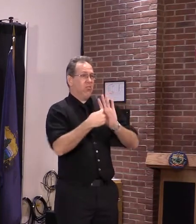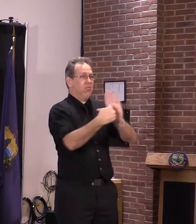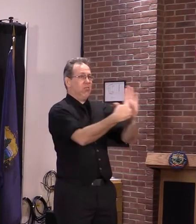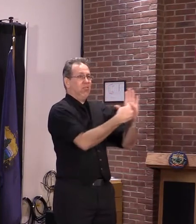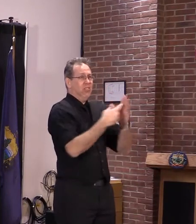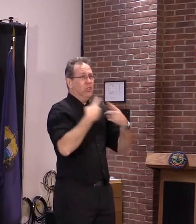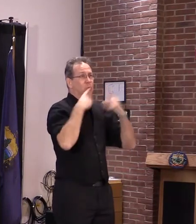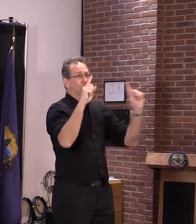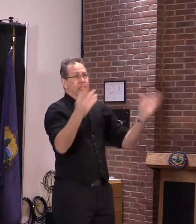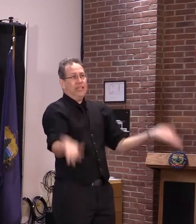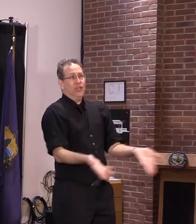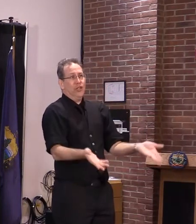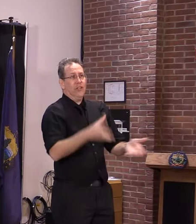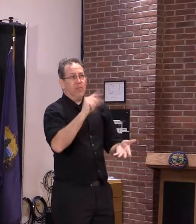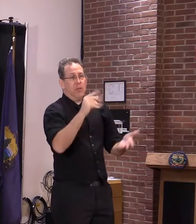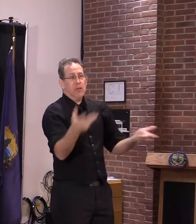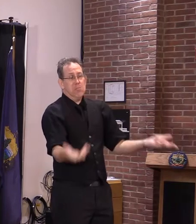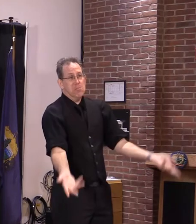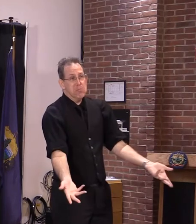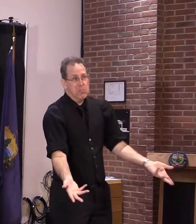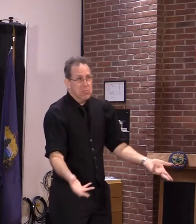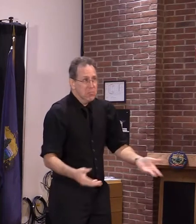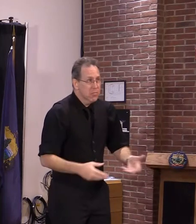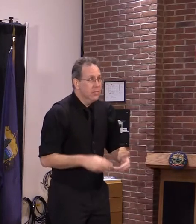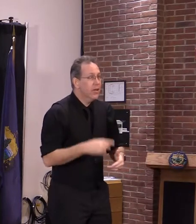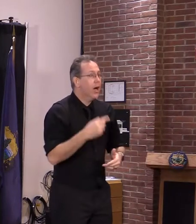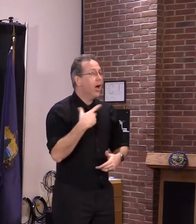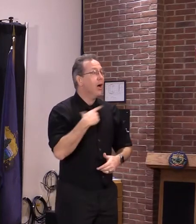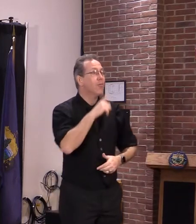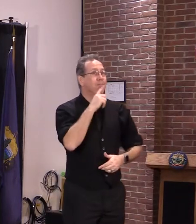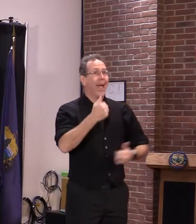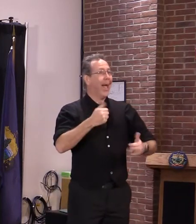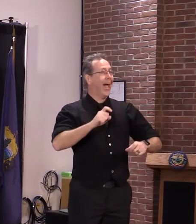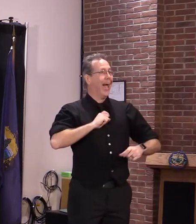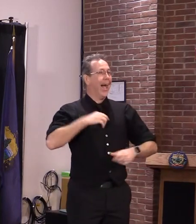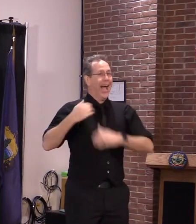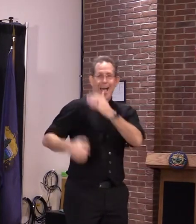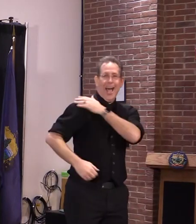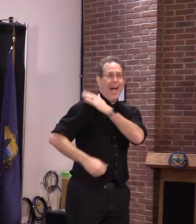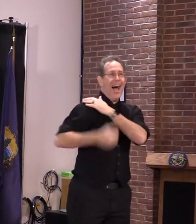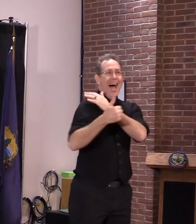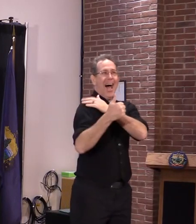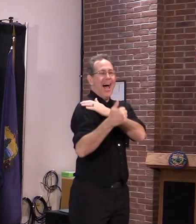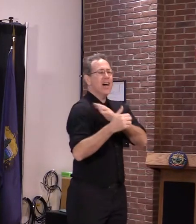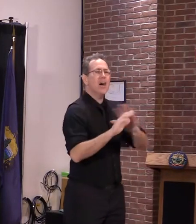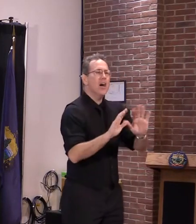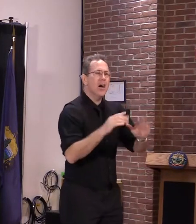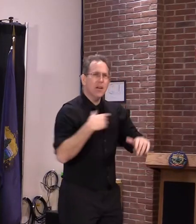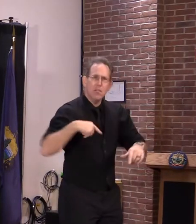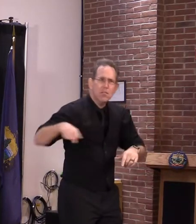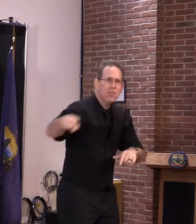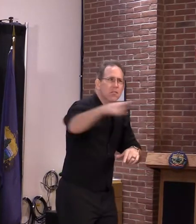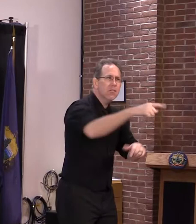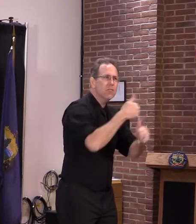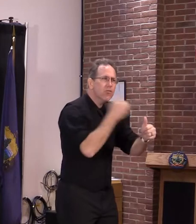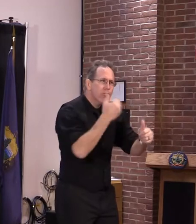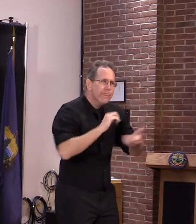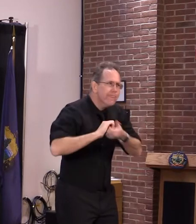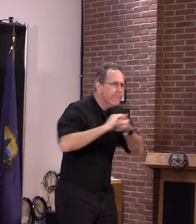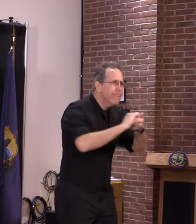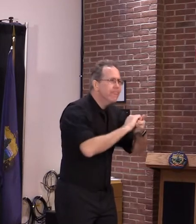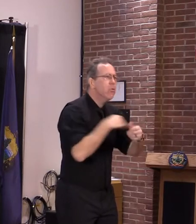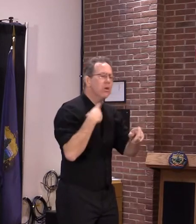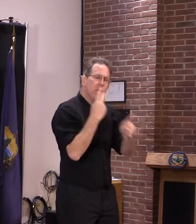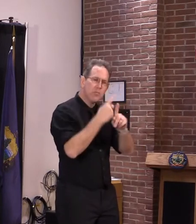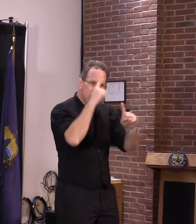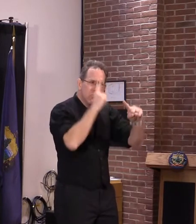again, I'm not saying that we should take credit for that, but it's been a consistent message from the very beginning, and we are seeing the benefit